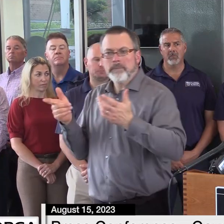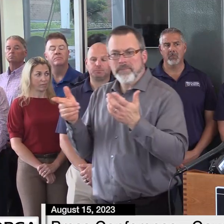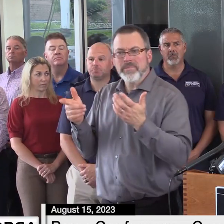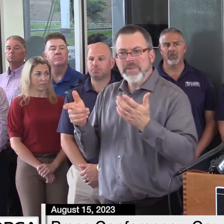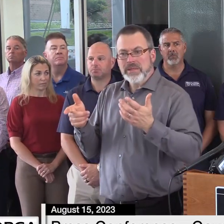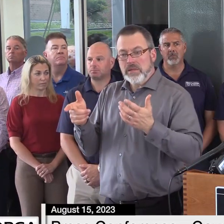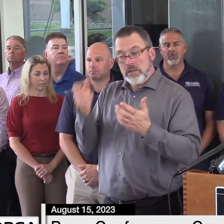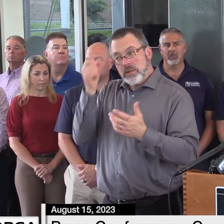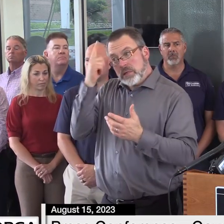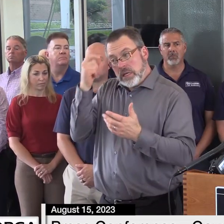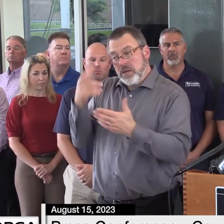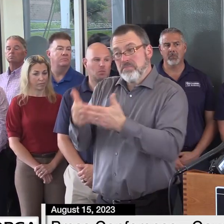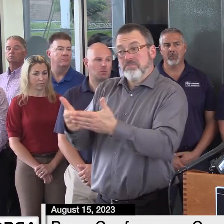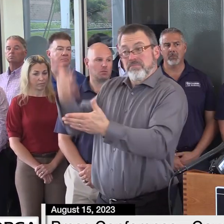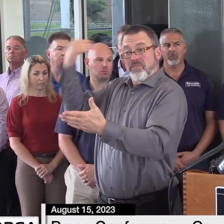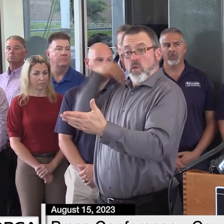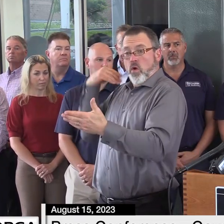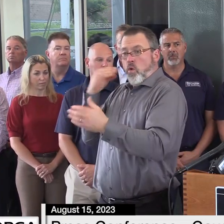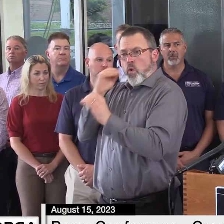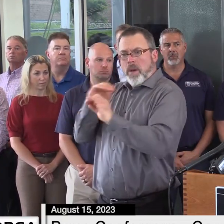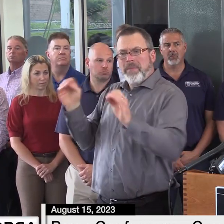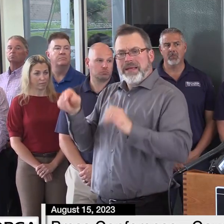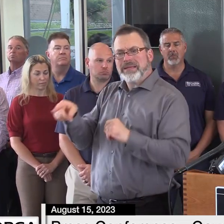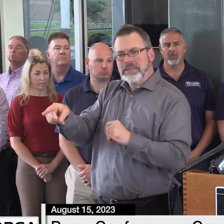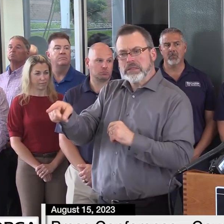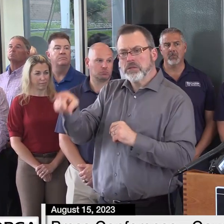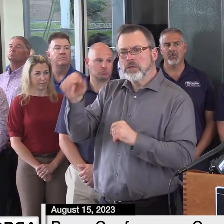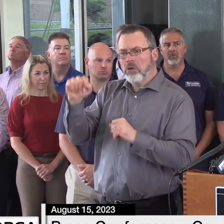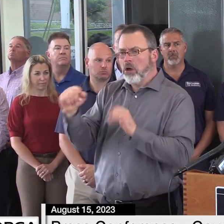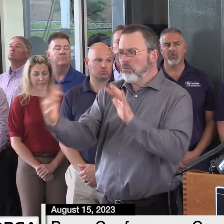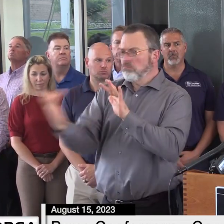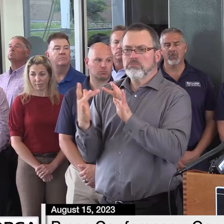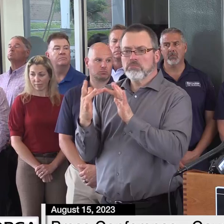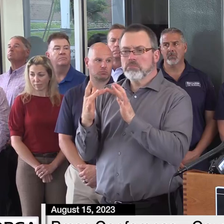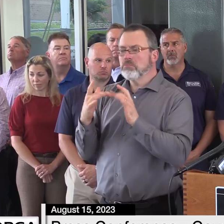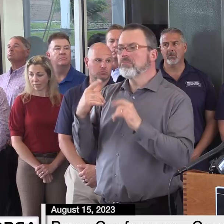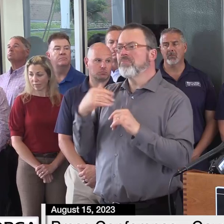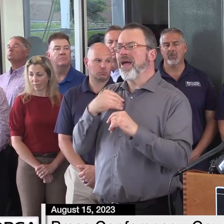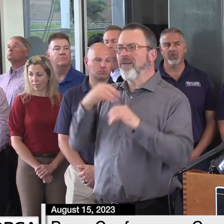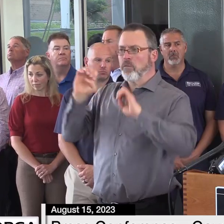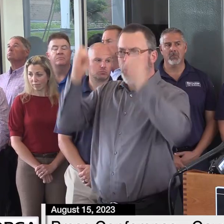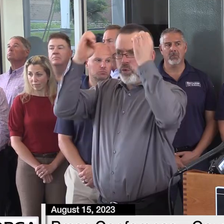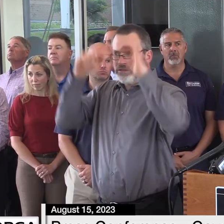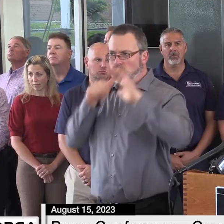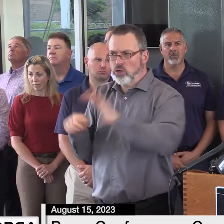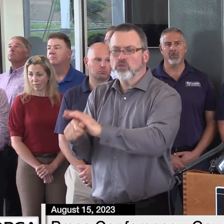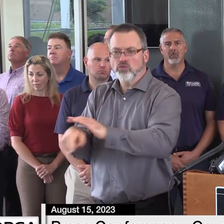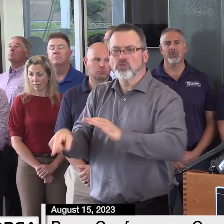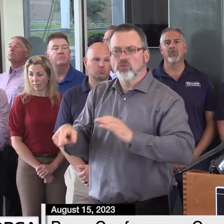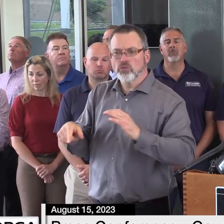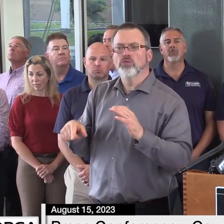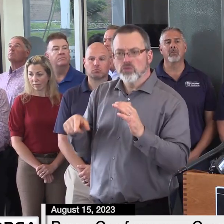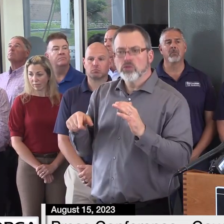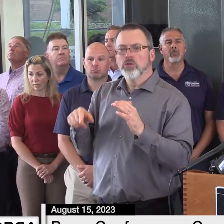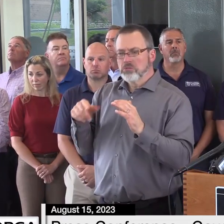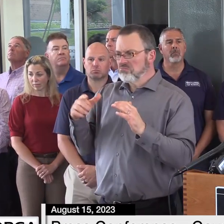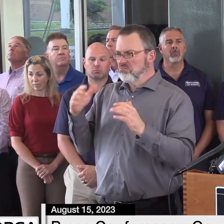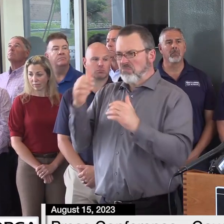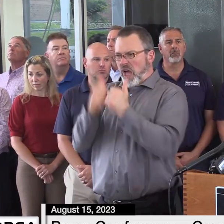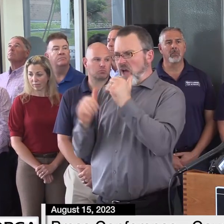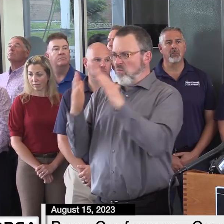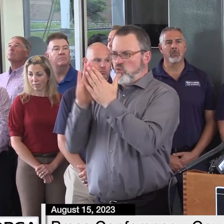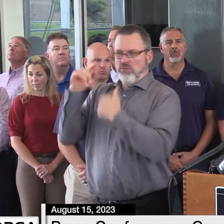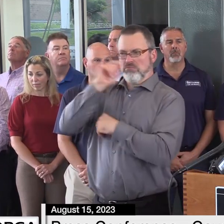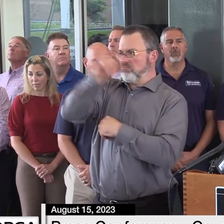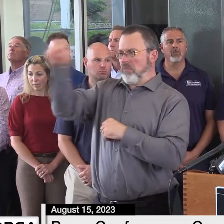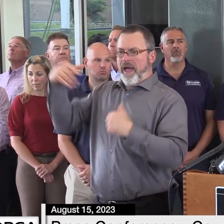they were able to come to the emergency shelters in all the communities that we had set those up.